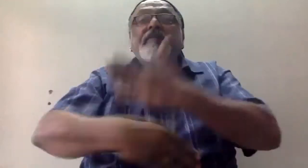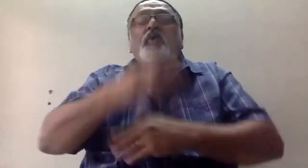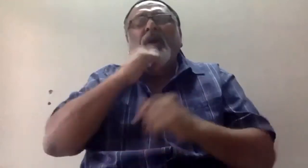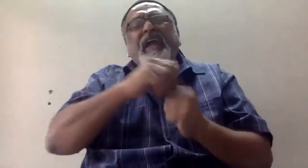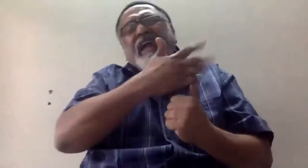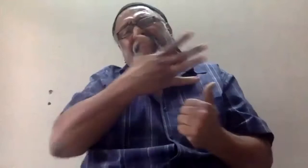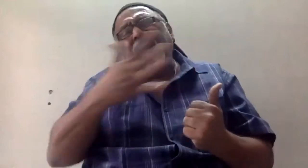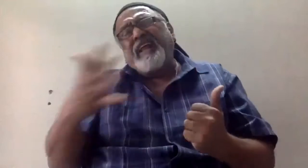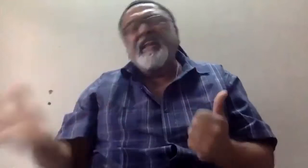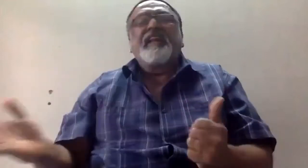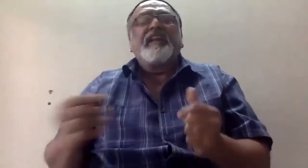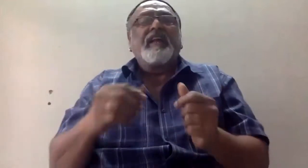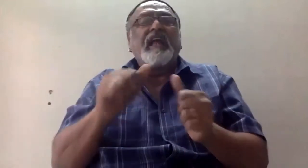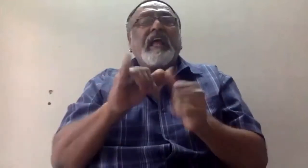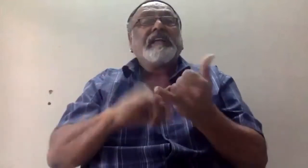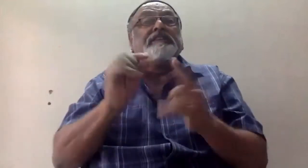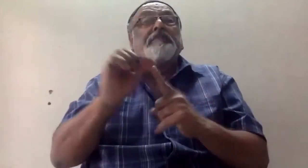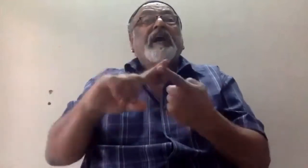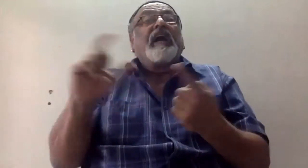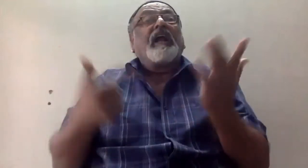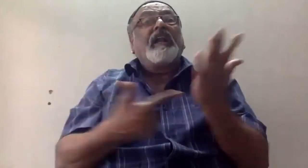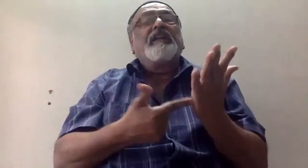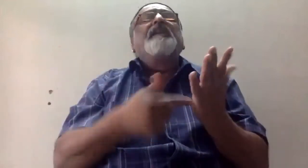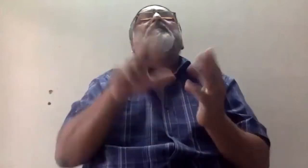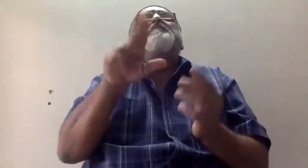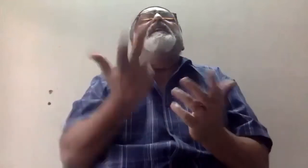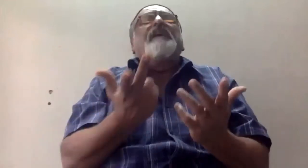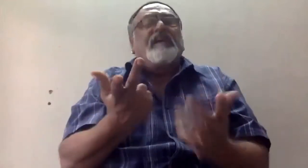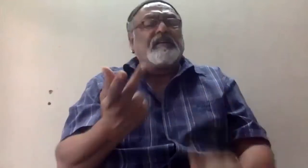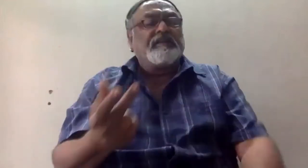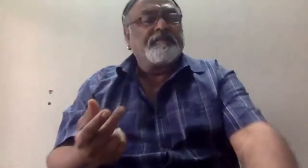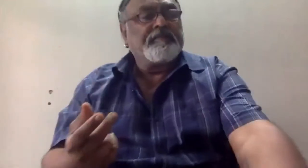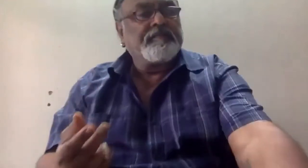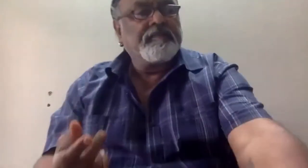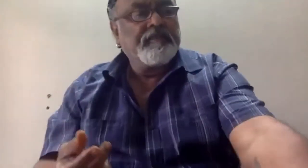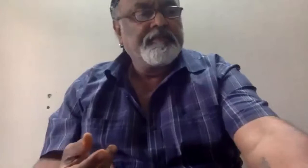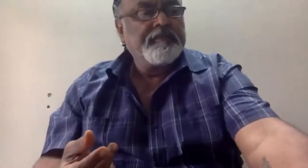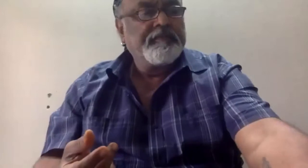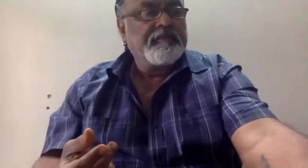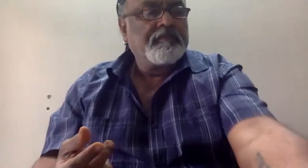these various aspects that people come across with the judiciary or with the access to justice system.